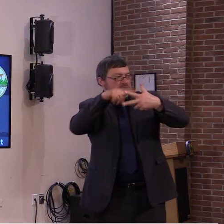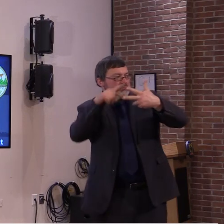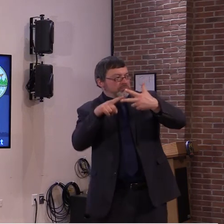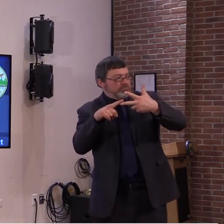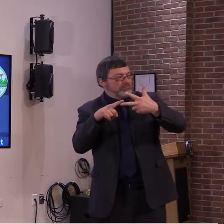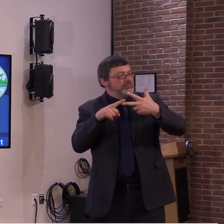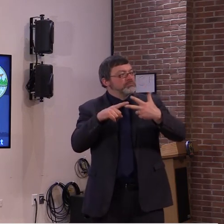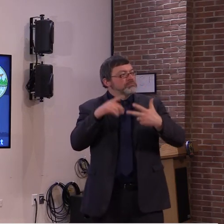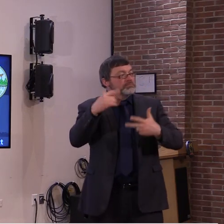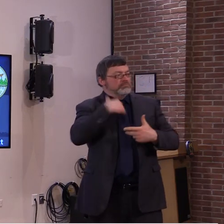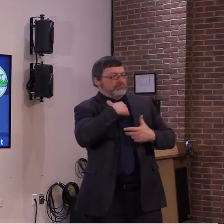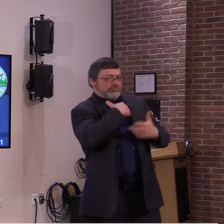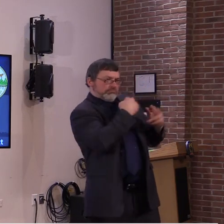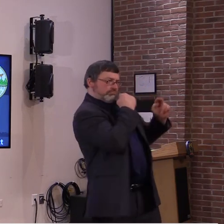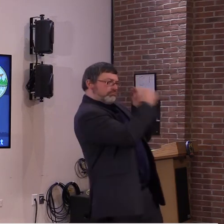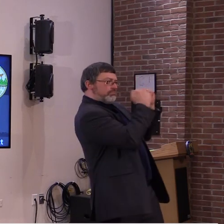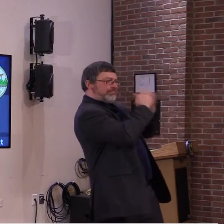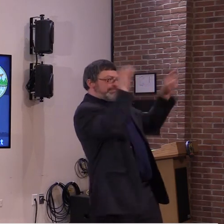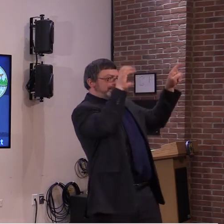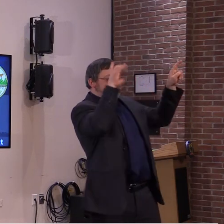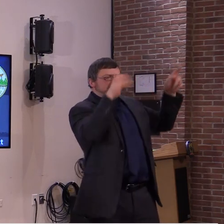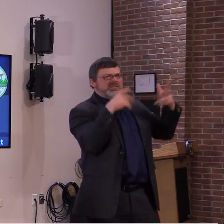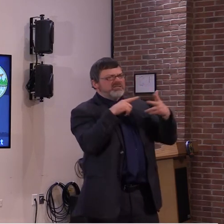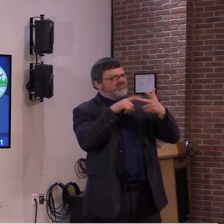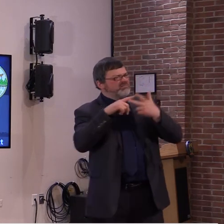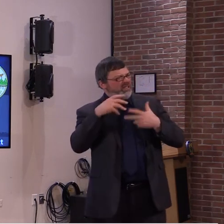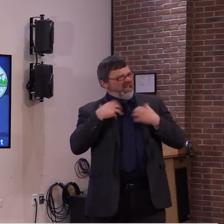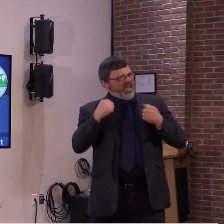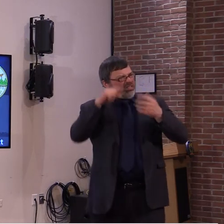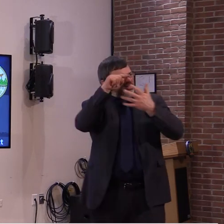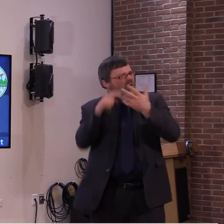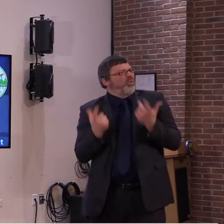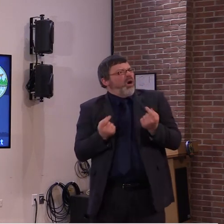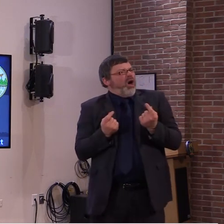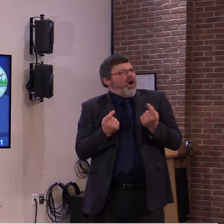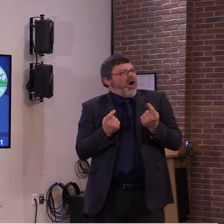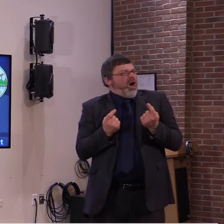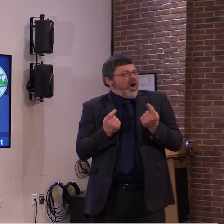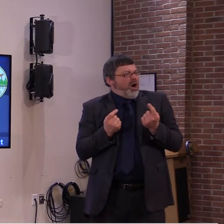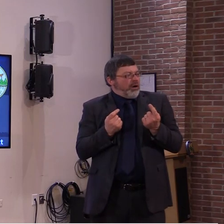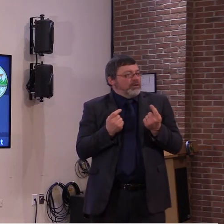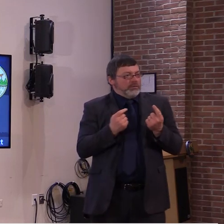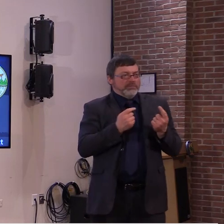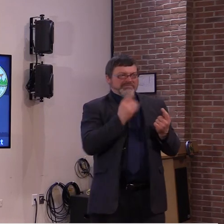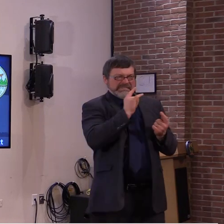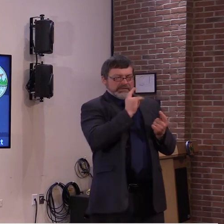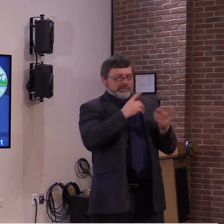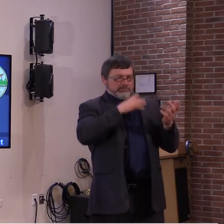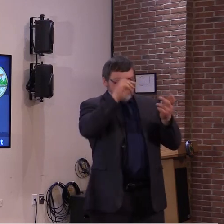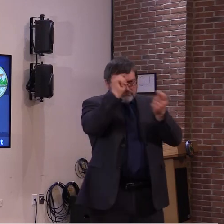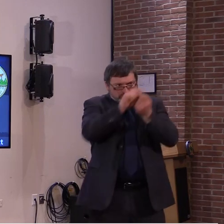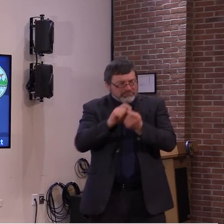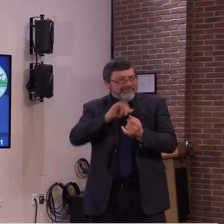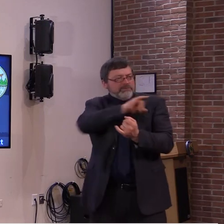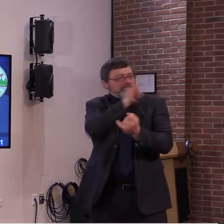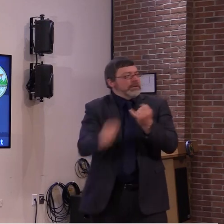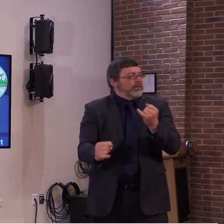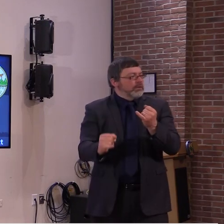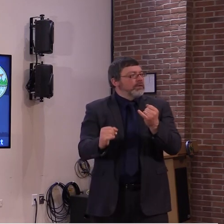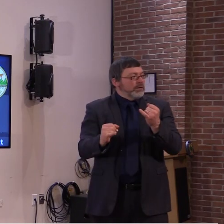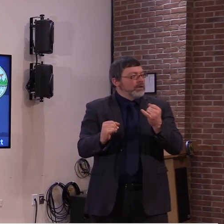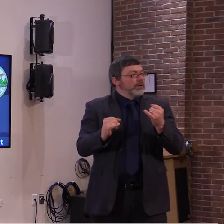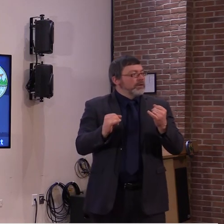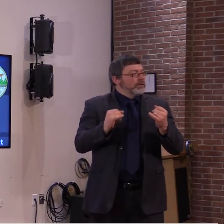before, those conditions will almost certainly include heart diseases, emphysema or COPD, chronic